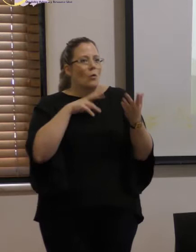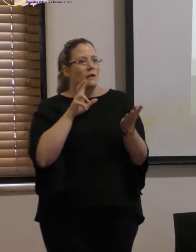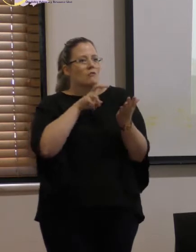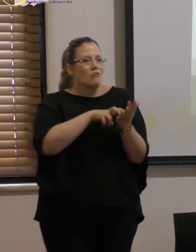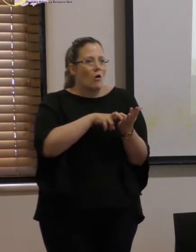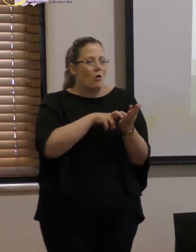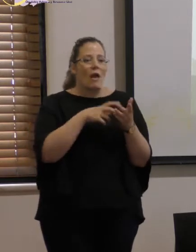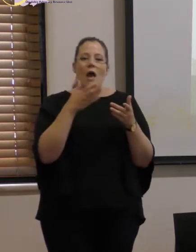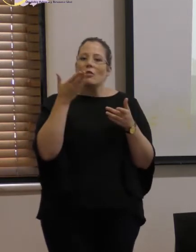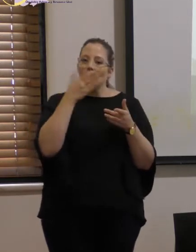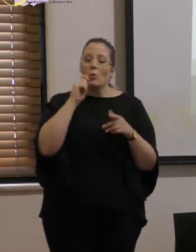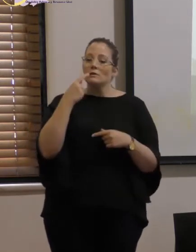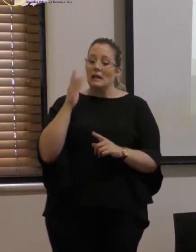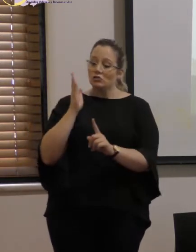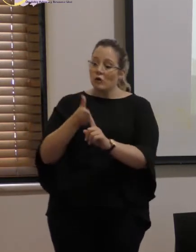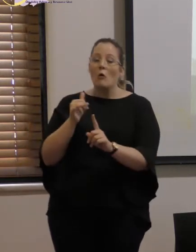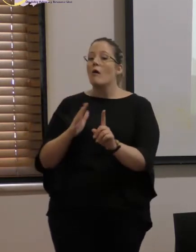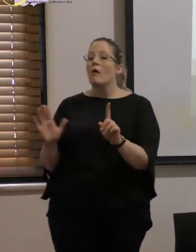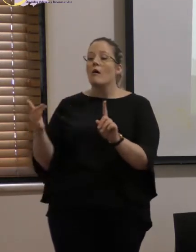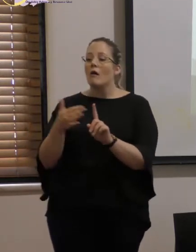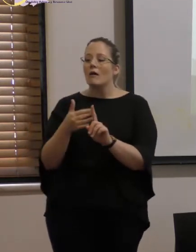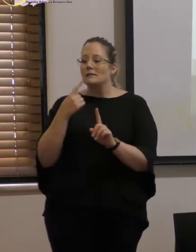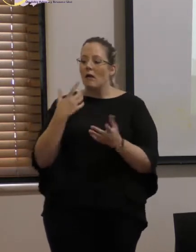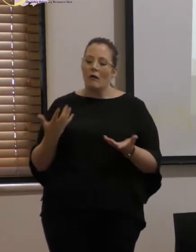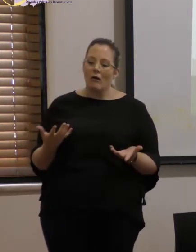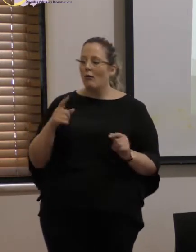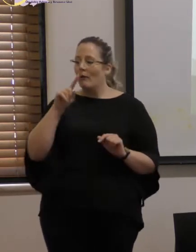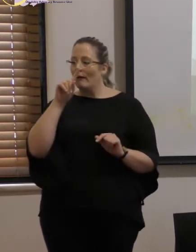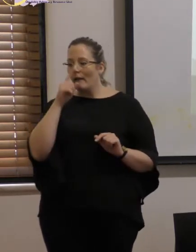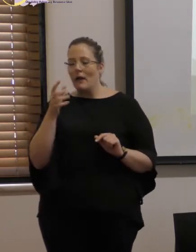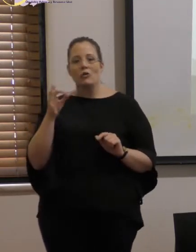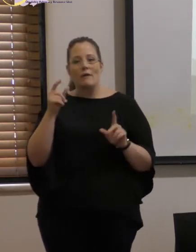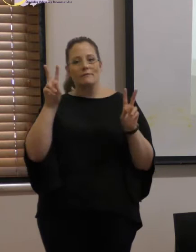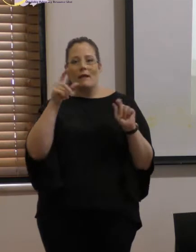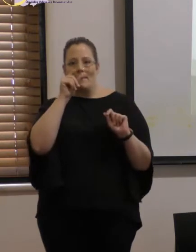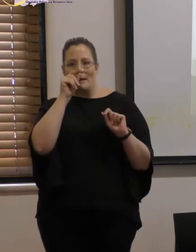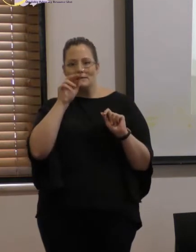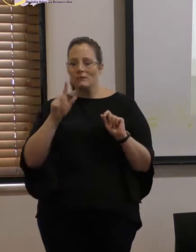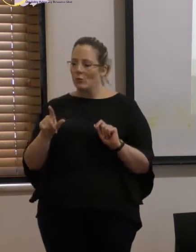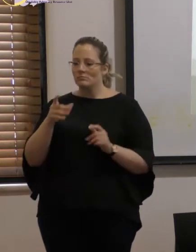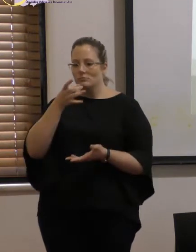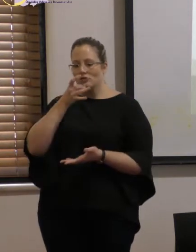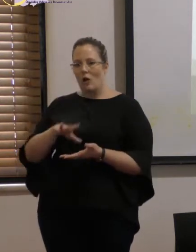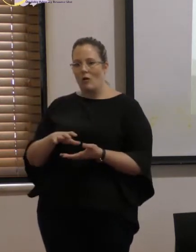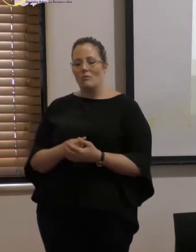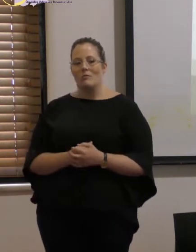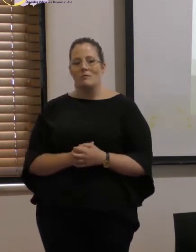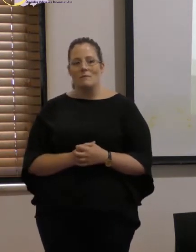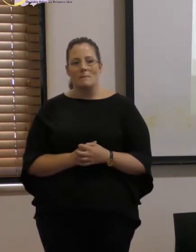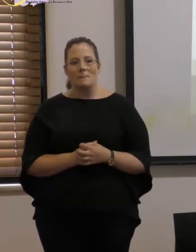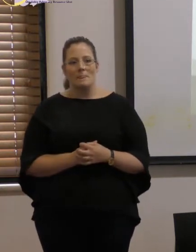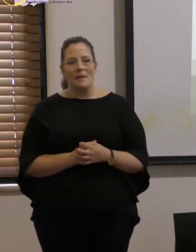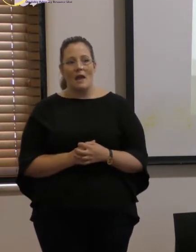either directly or indirectly that the school doesn't have the capacity. Now, that's not necessarily a criticism of the school, because I think it's the